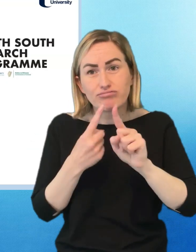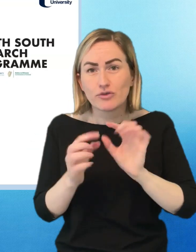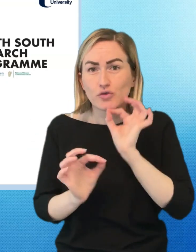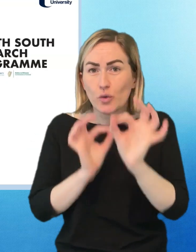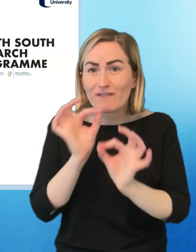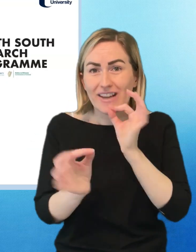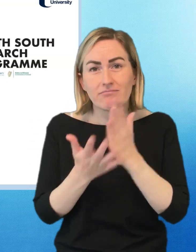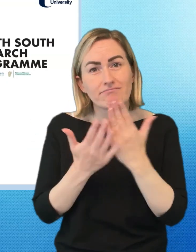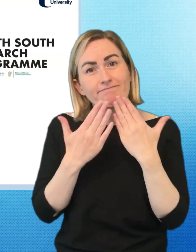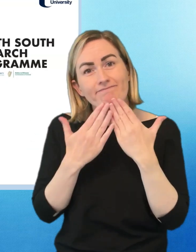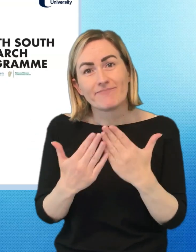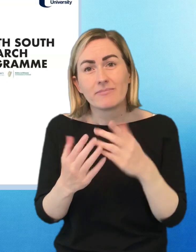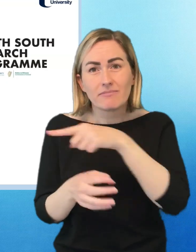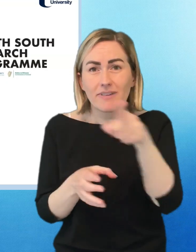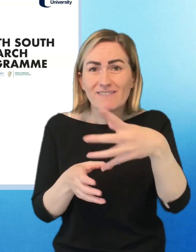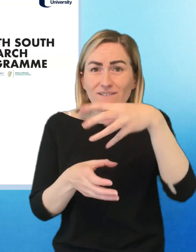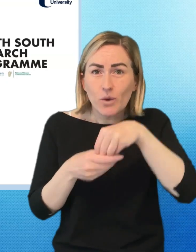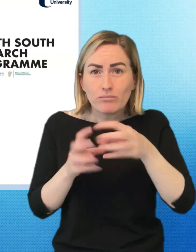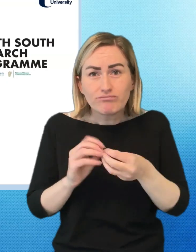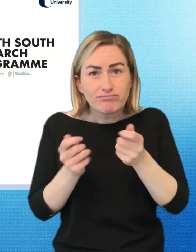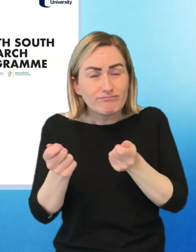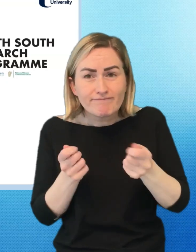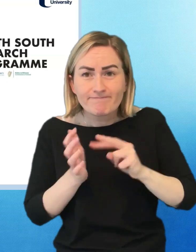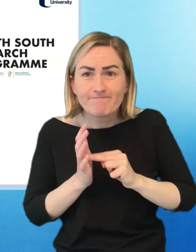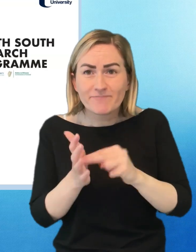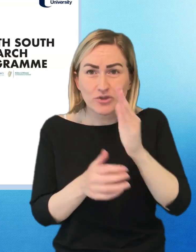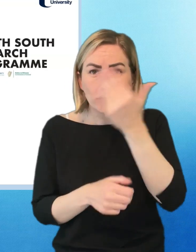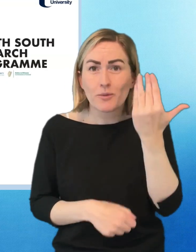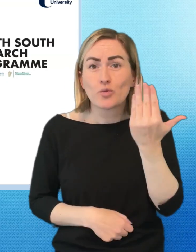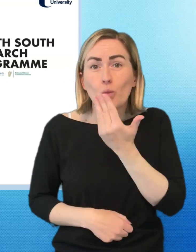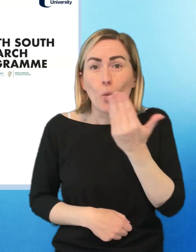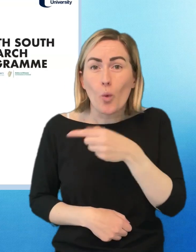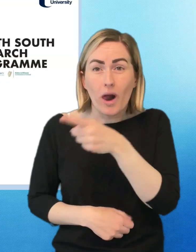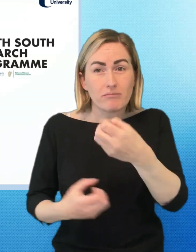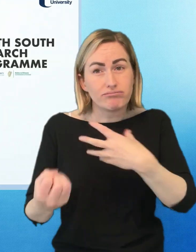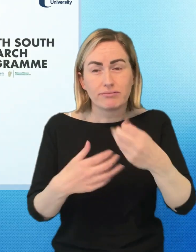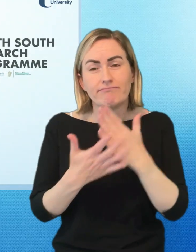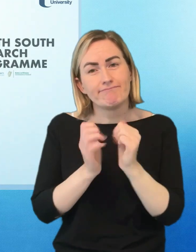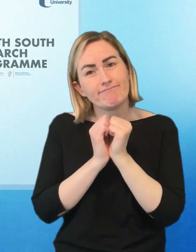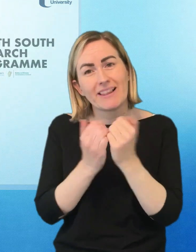co-creation exercise and the summer school, and who contributed to the project in any way.